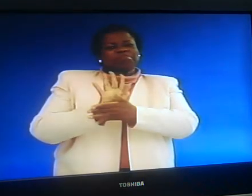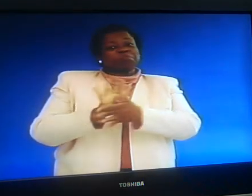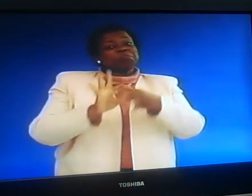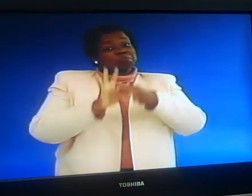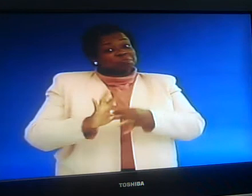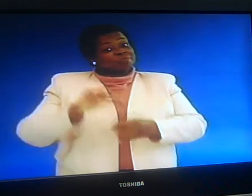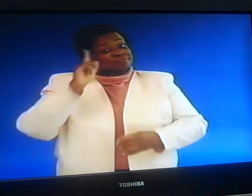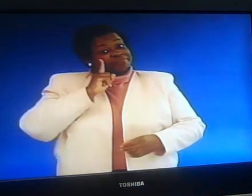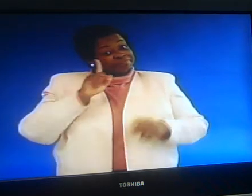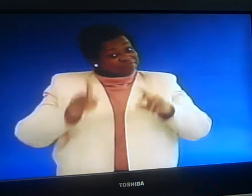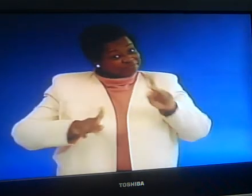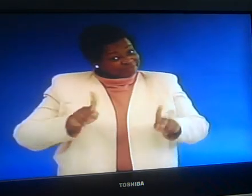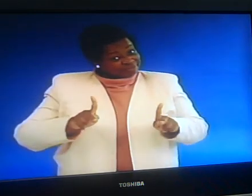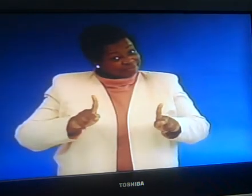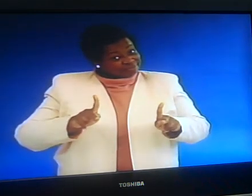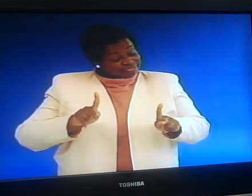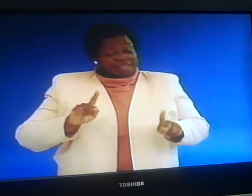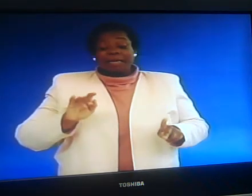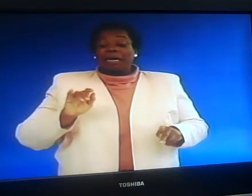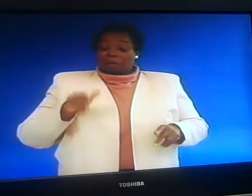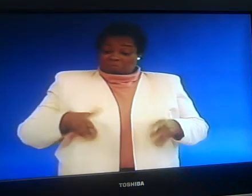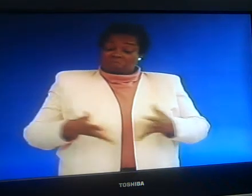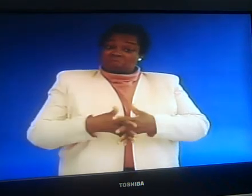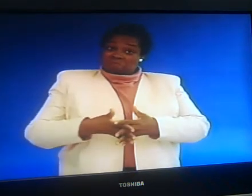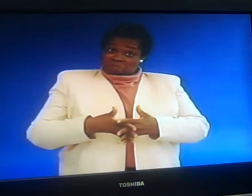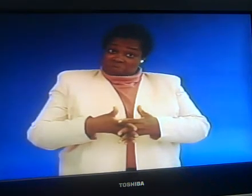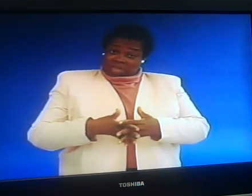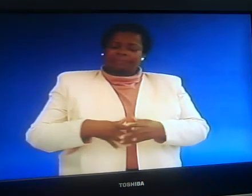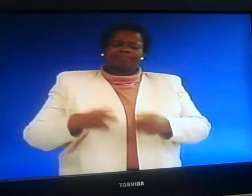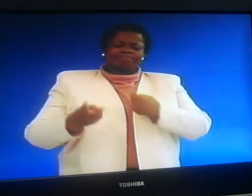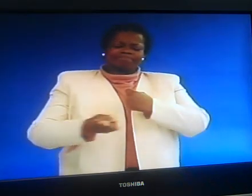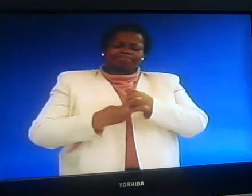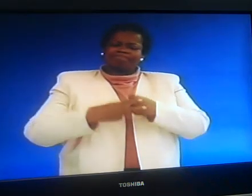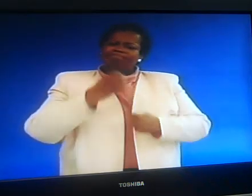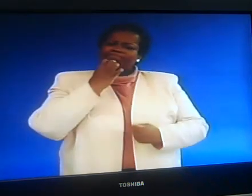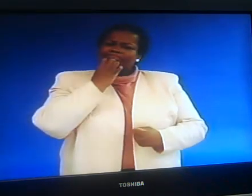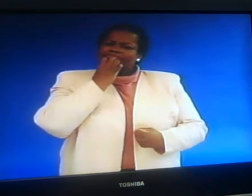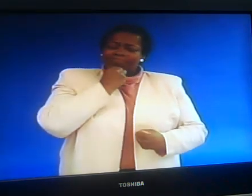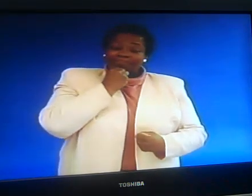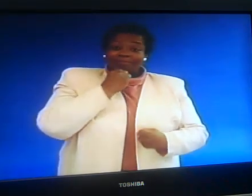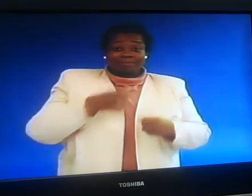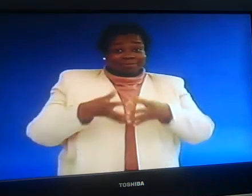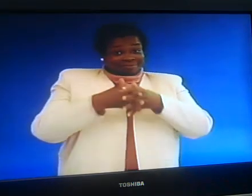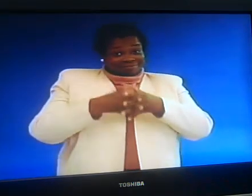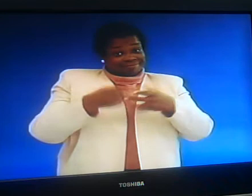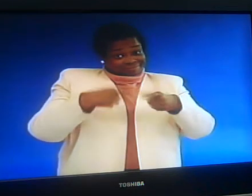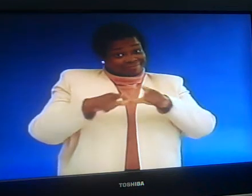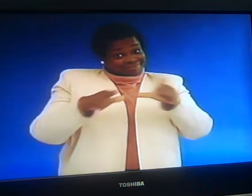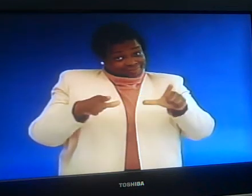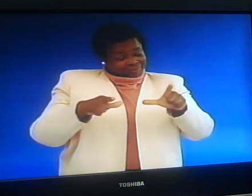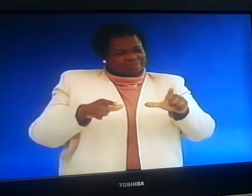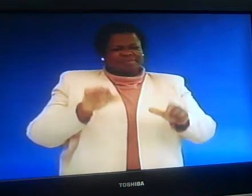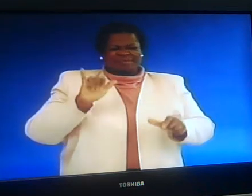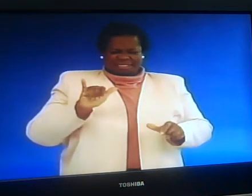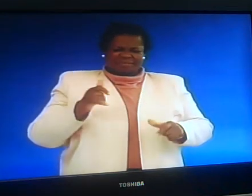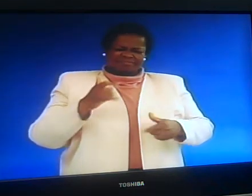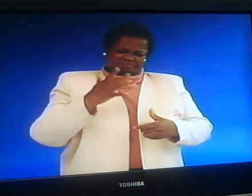make this little short movie for the deaf people in America to preserve